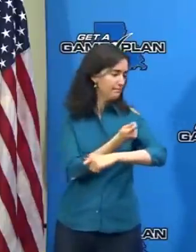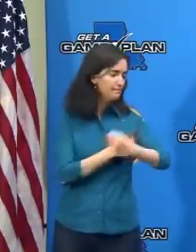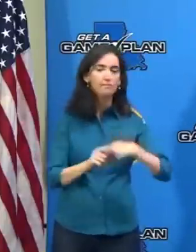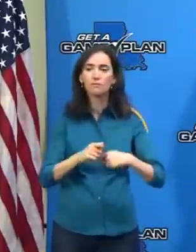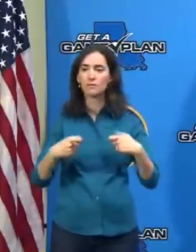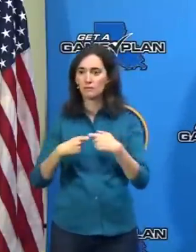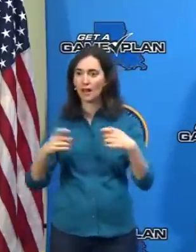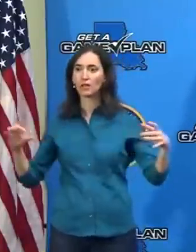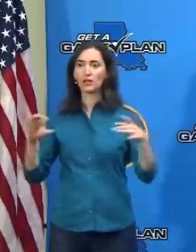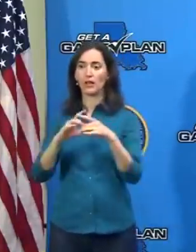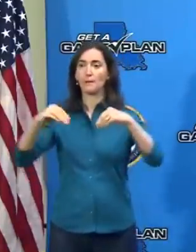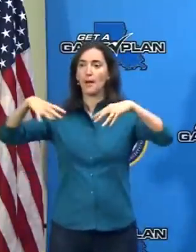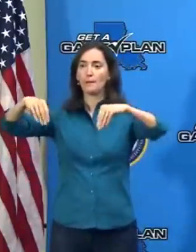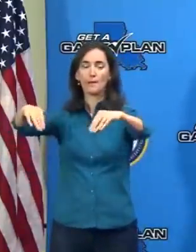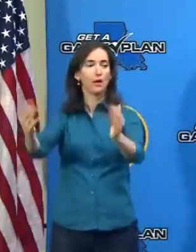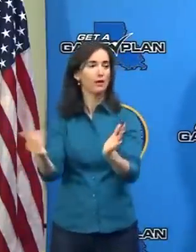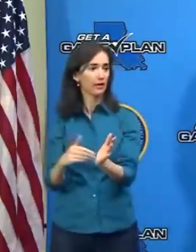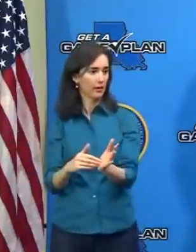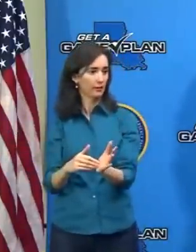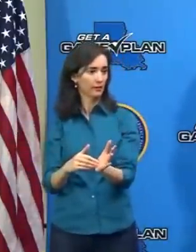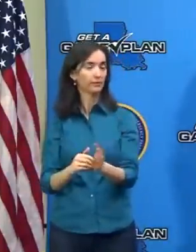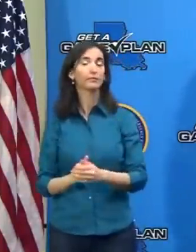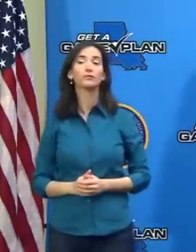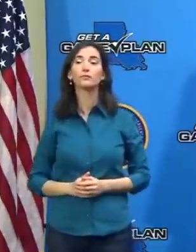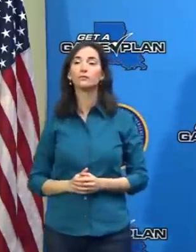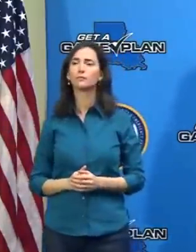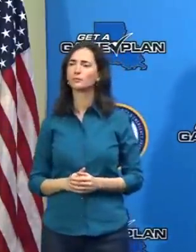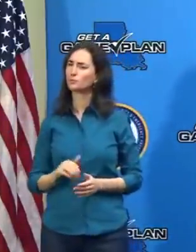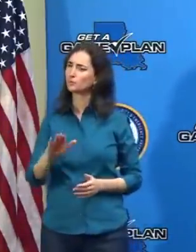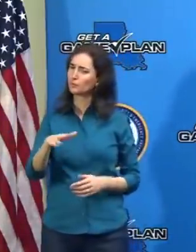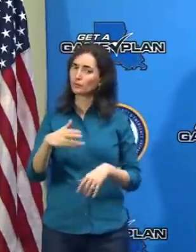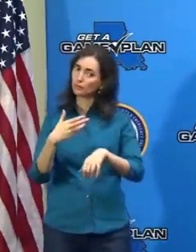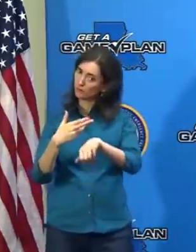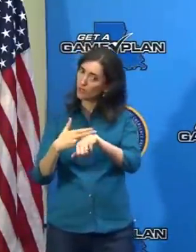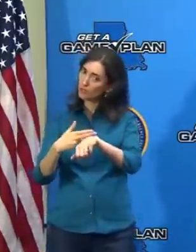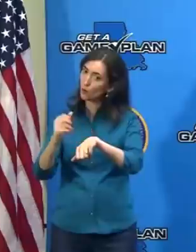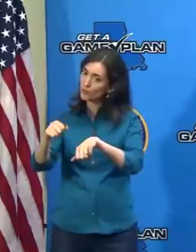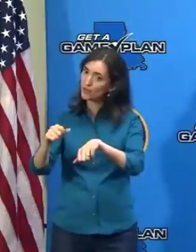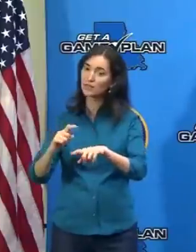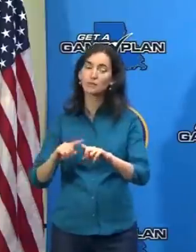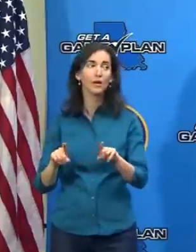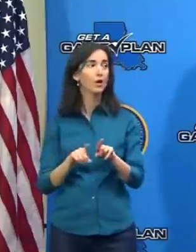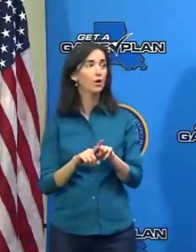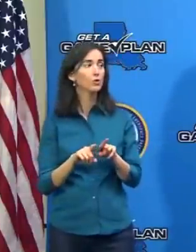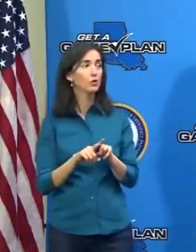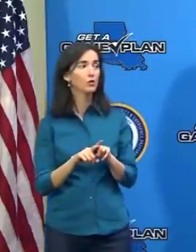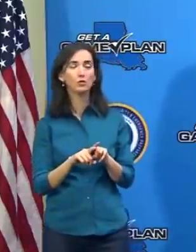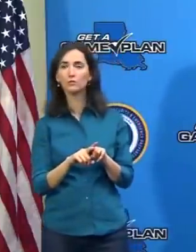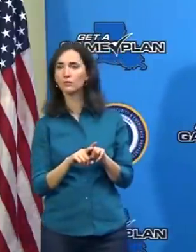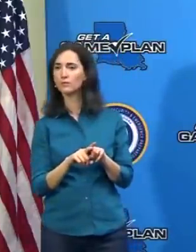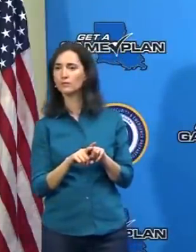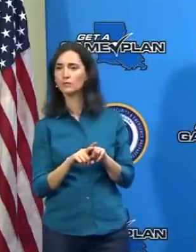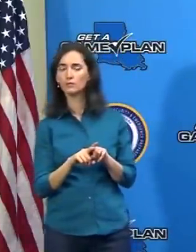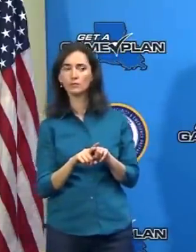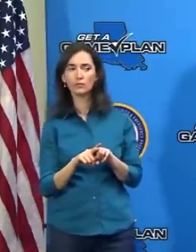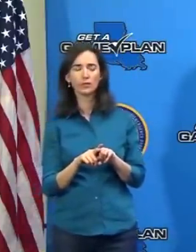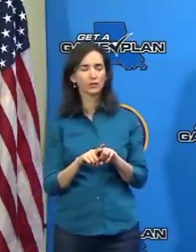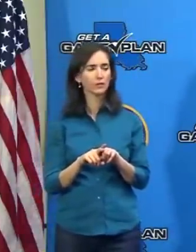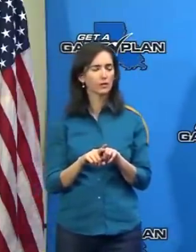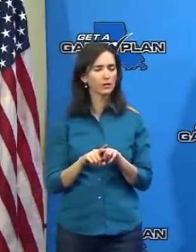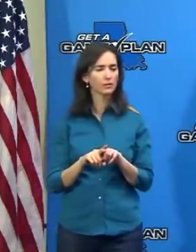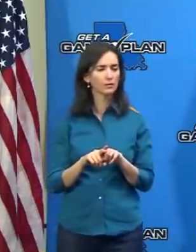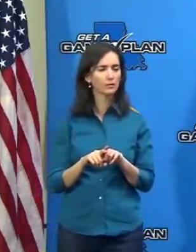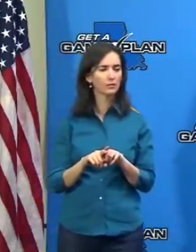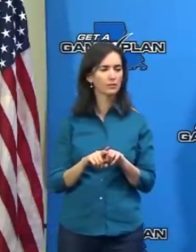power back on. And we're talking about hospitals, but dialysis centers are incredibly important as well.